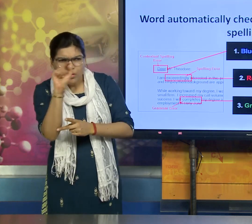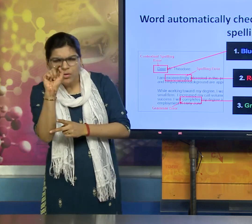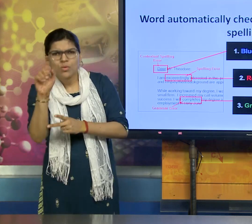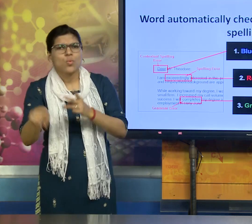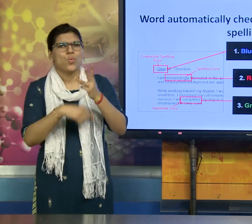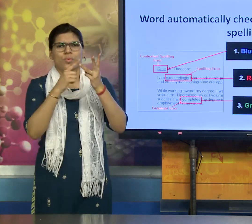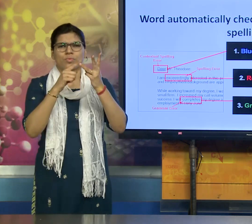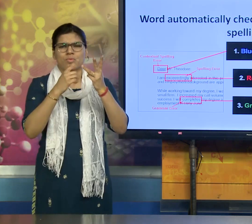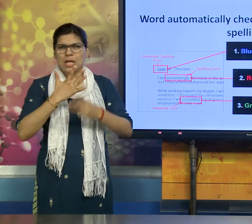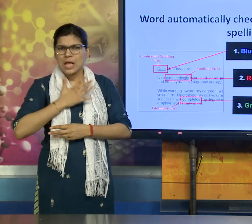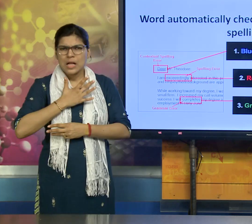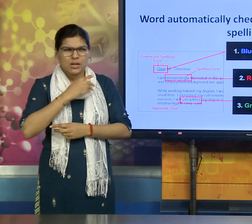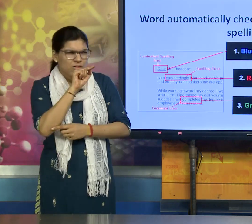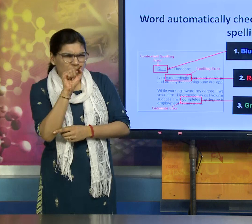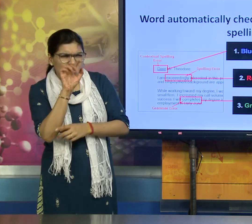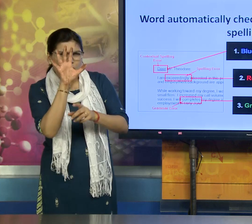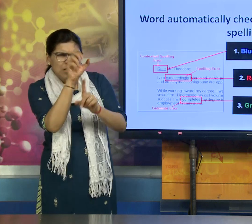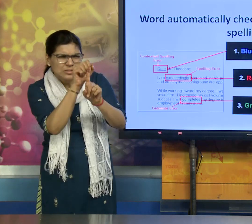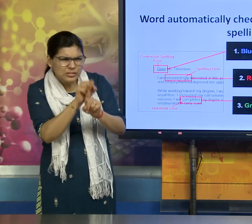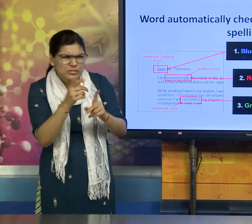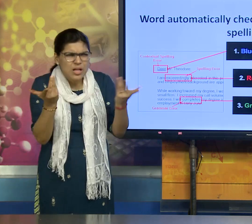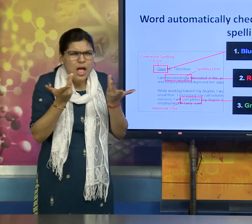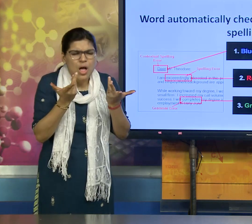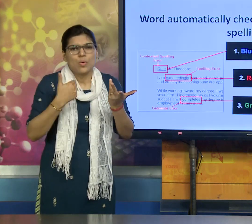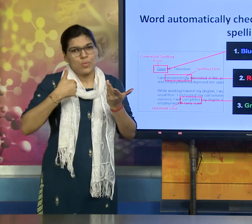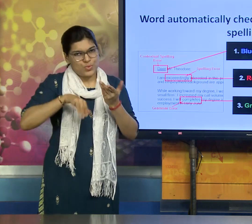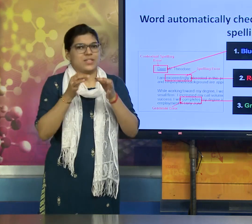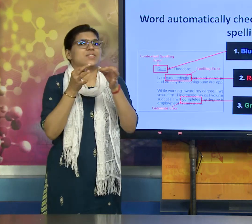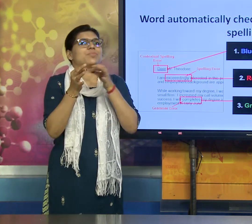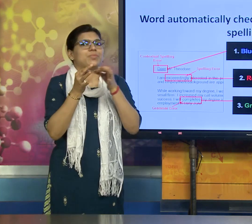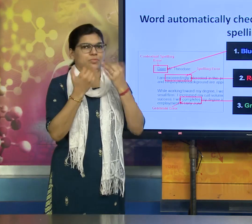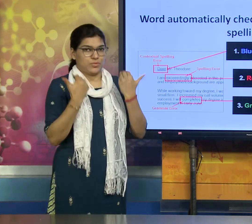if some word has mistaken, will appear in red.